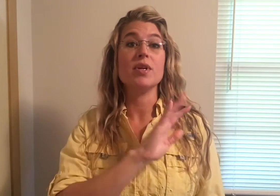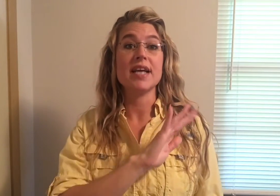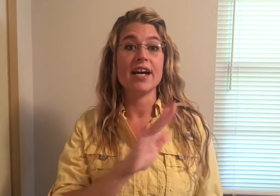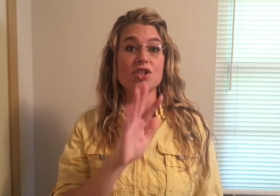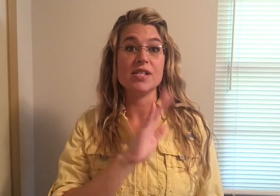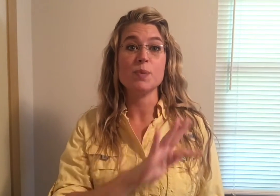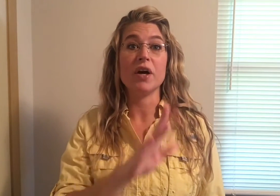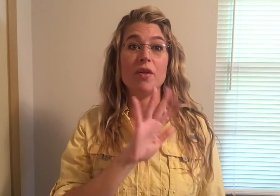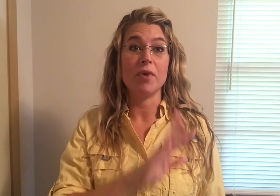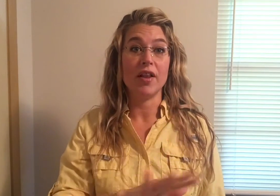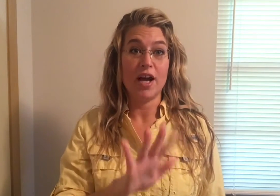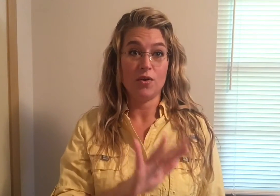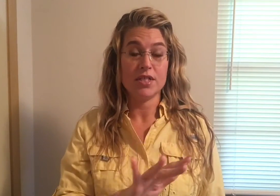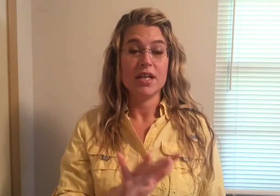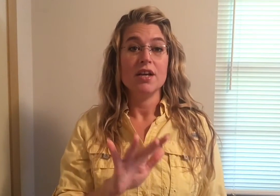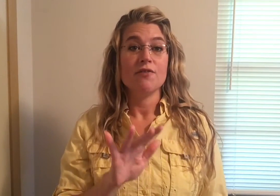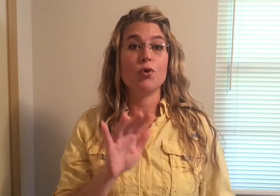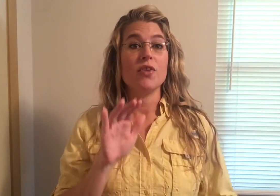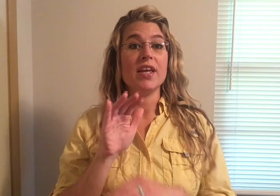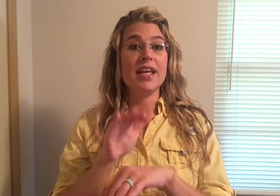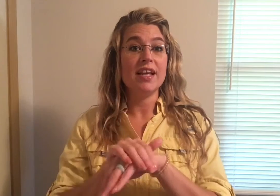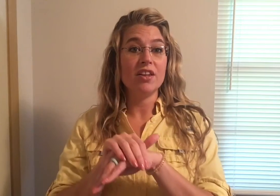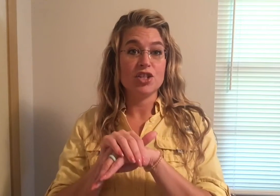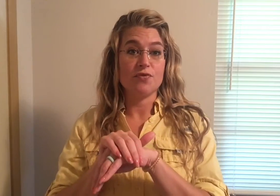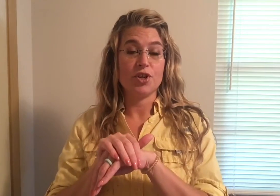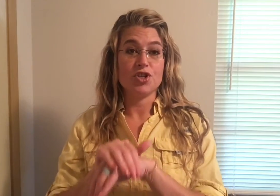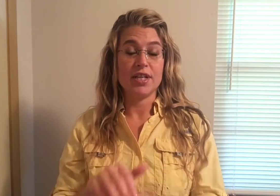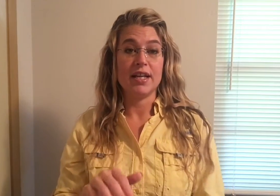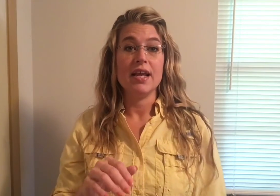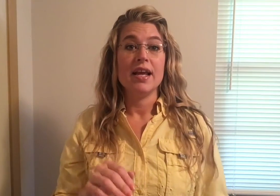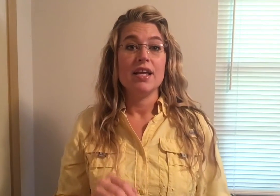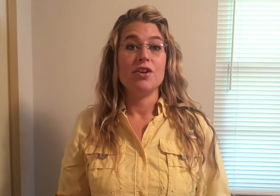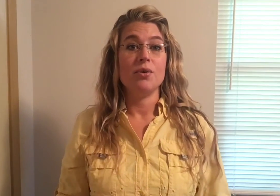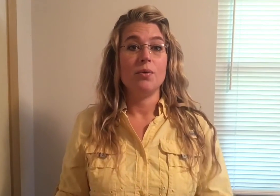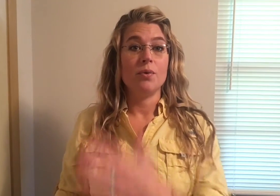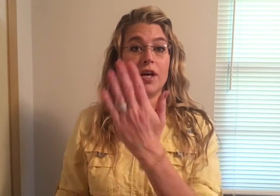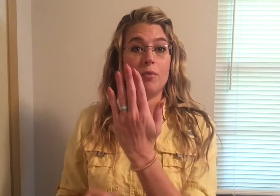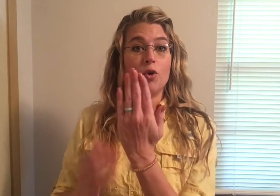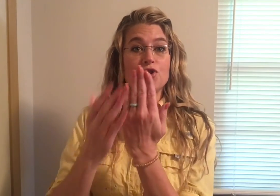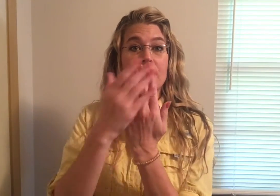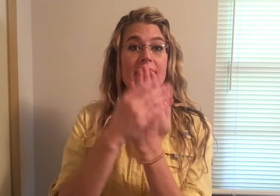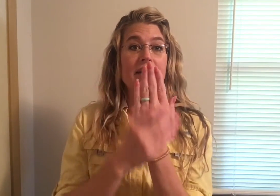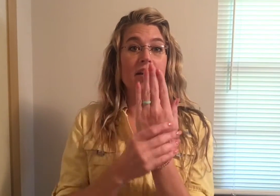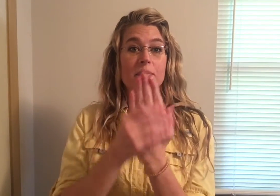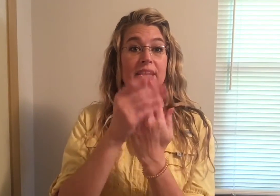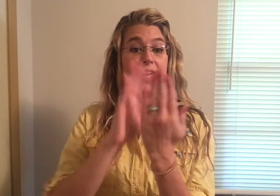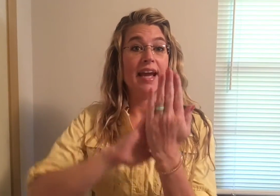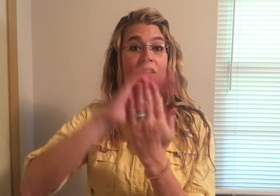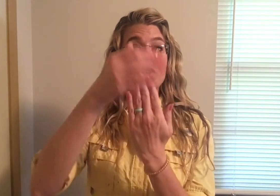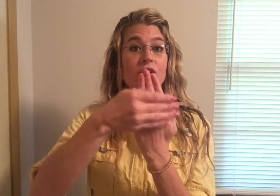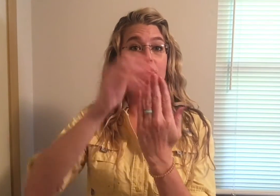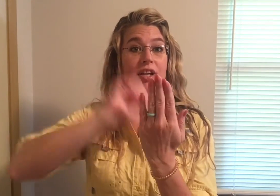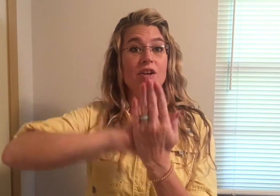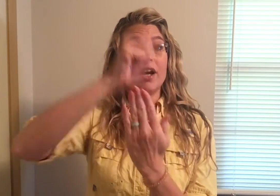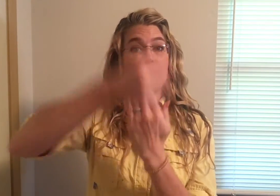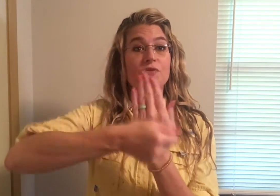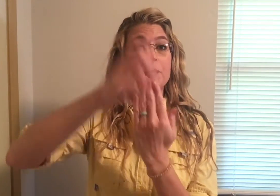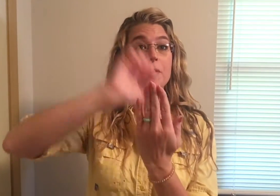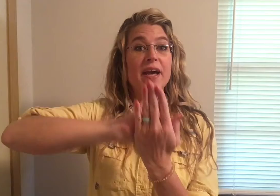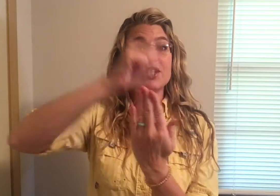to actually spell them all out. For the English version, you hold your hand up like a calendar, and you know how you flip the pages